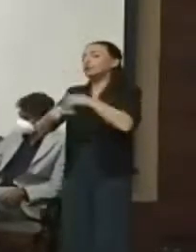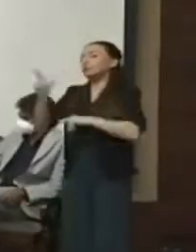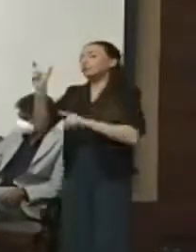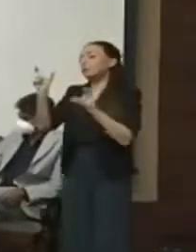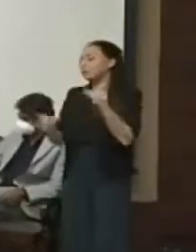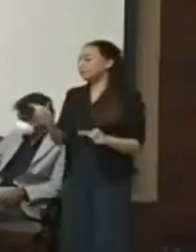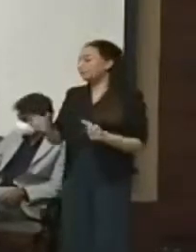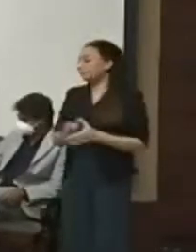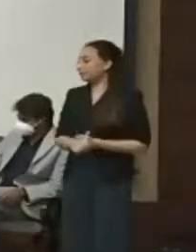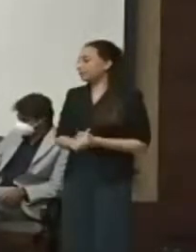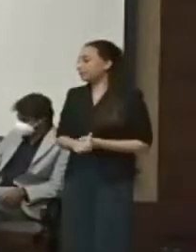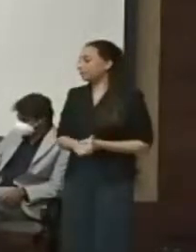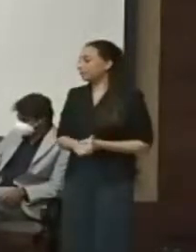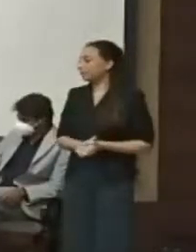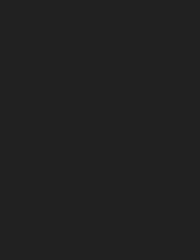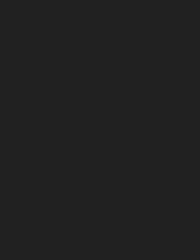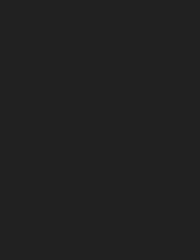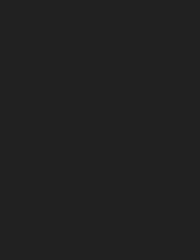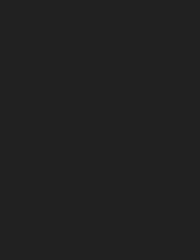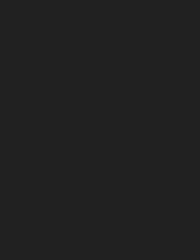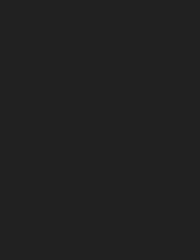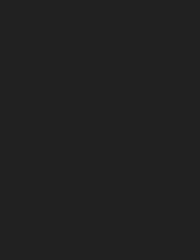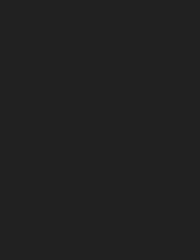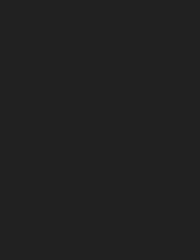to you, George.